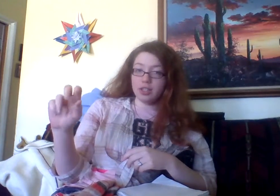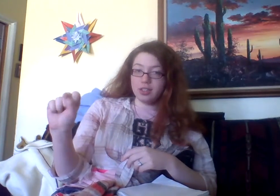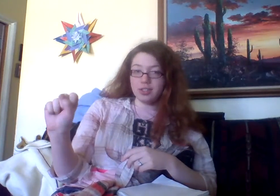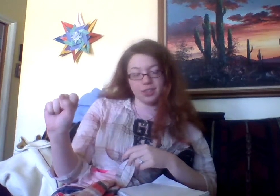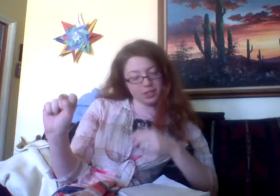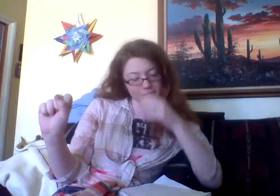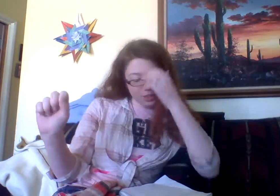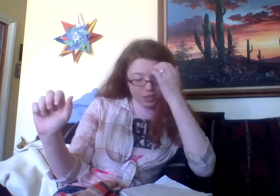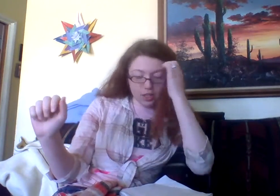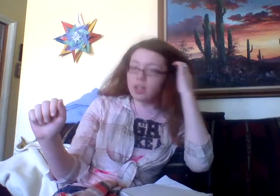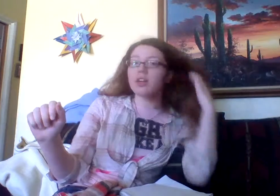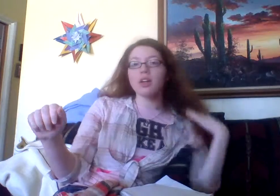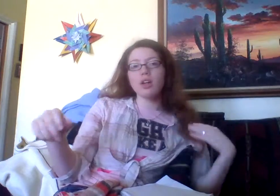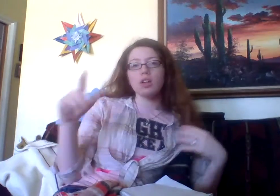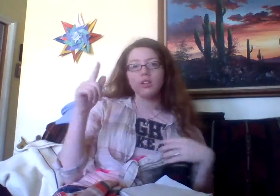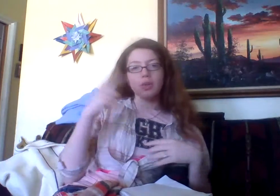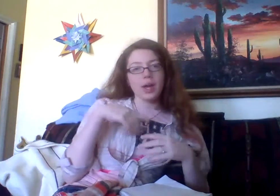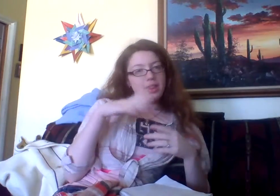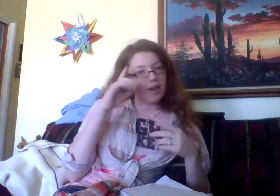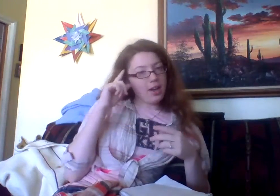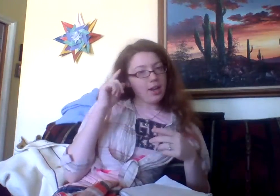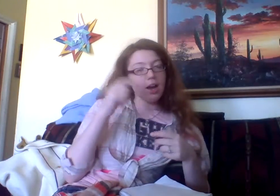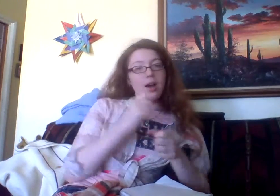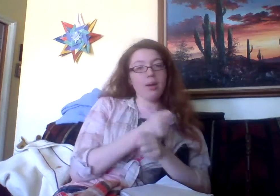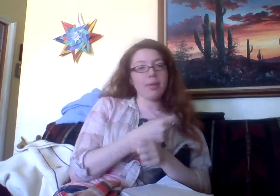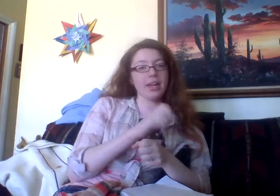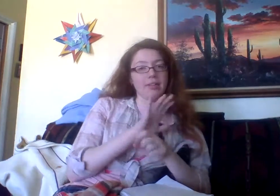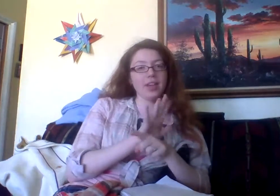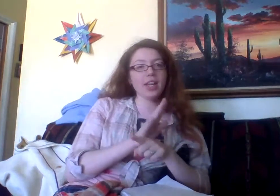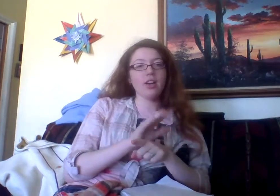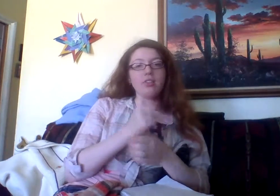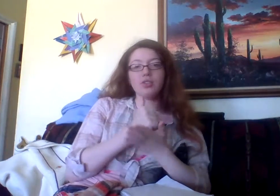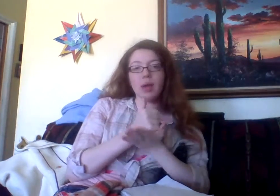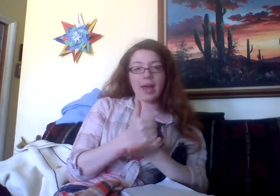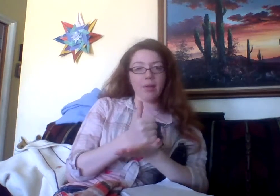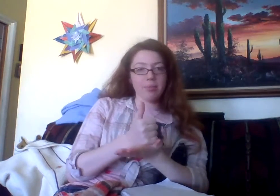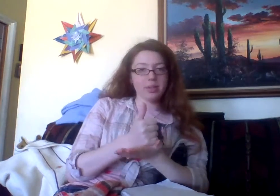negations. So I thought I'll make video to help.